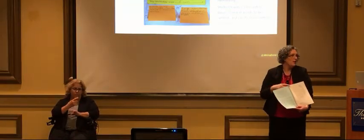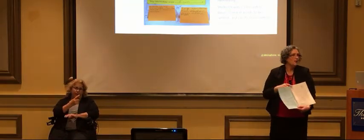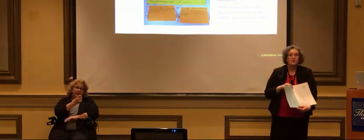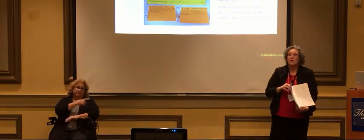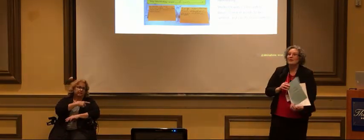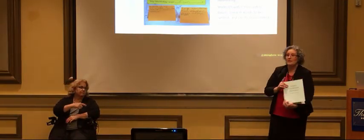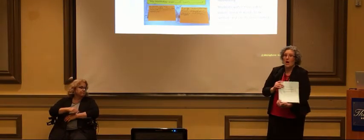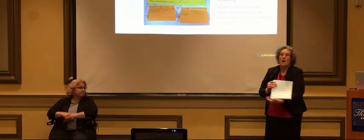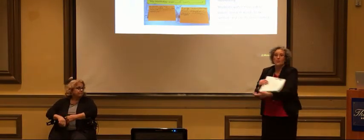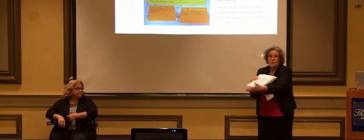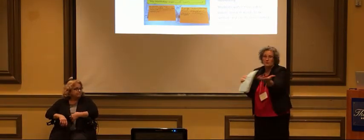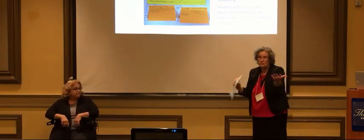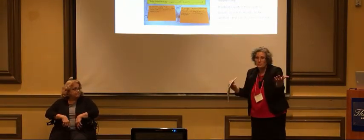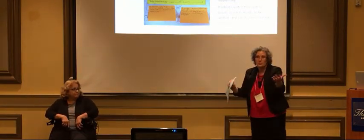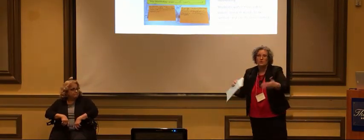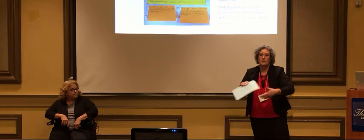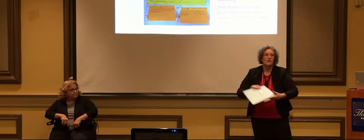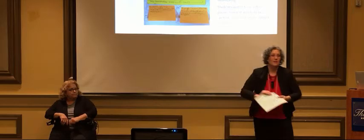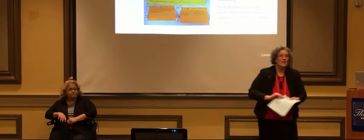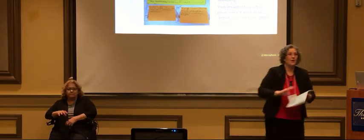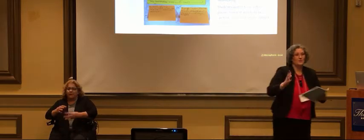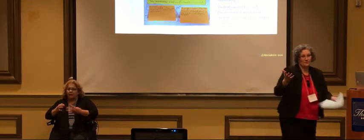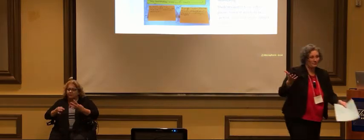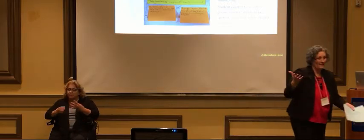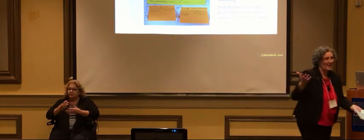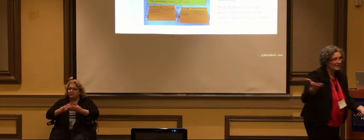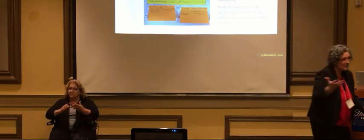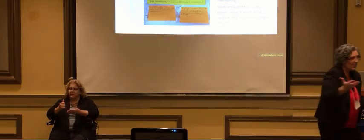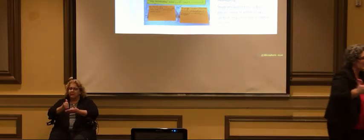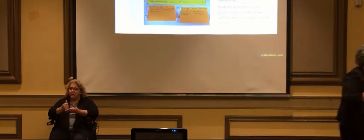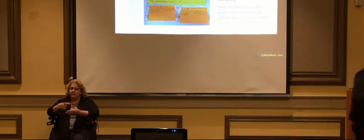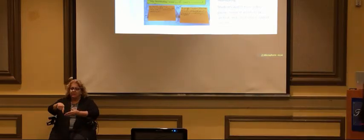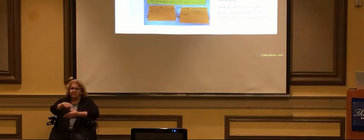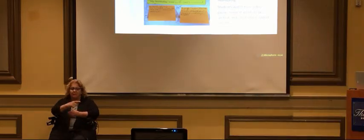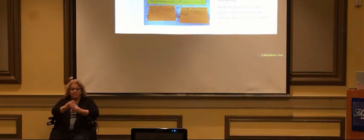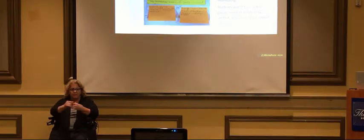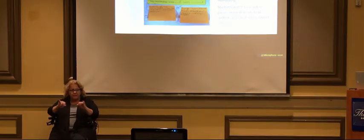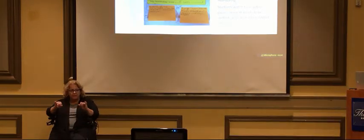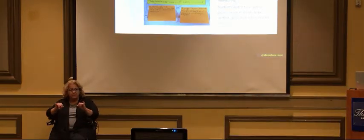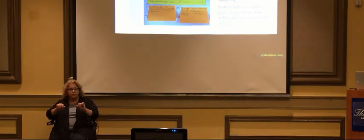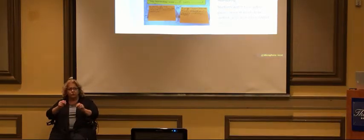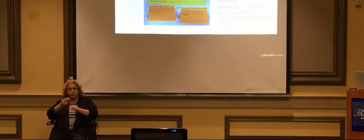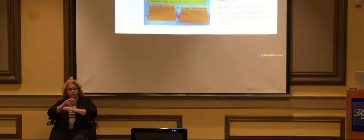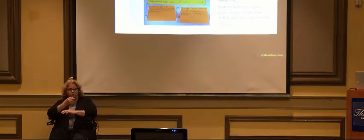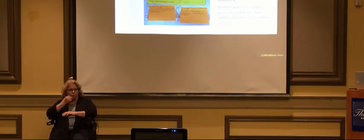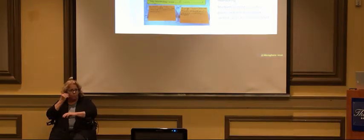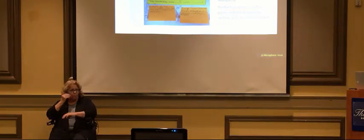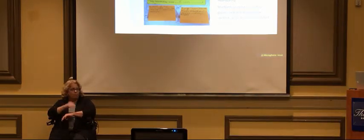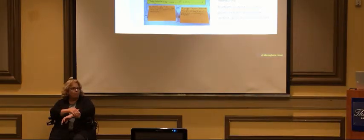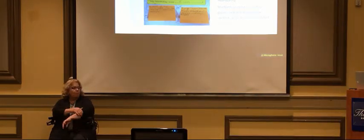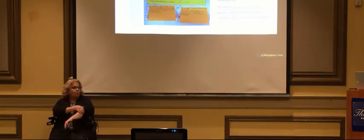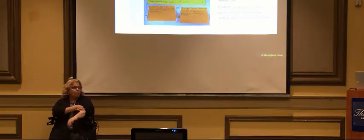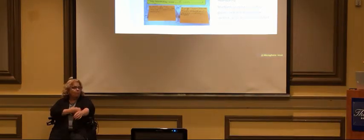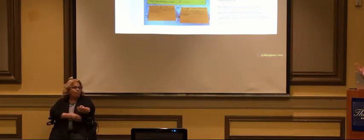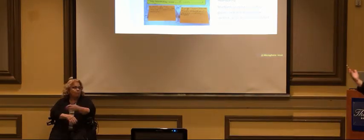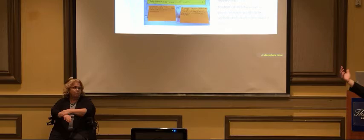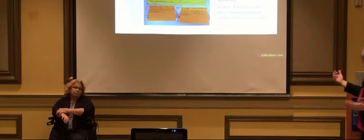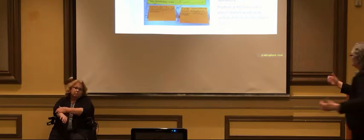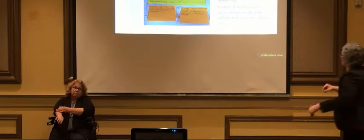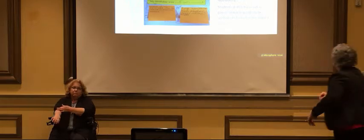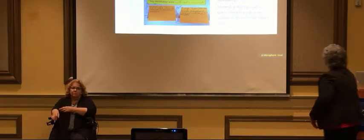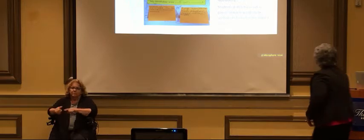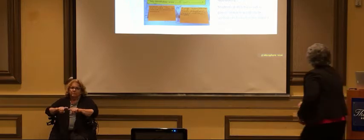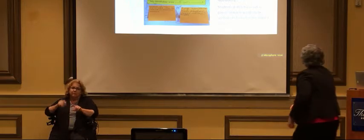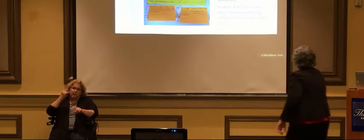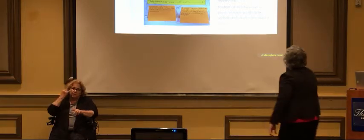adult. So that's an option of something to help someone gain independence, something they can use at home. You know, it's just a different